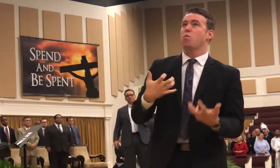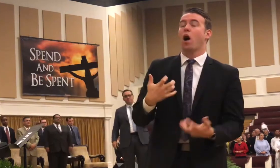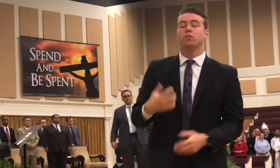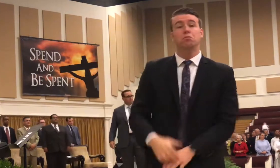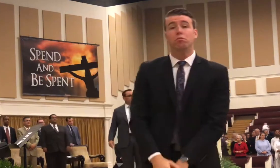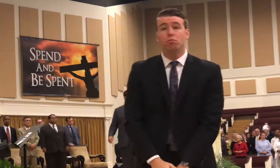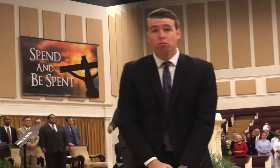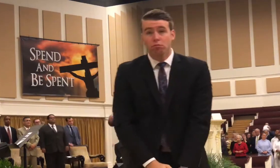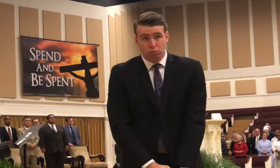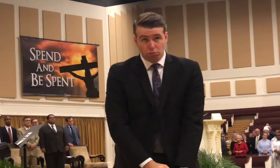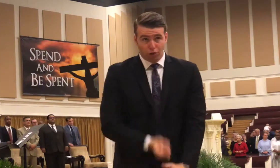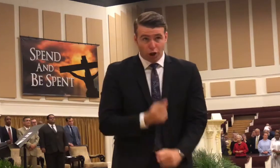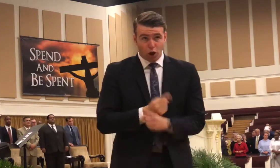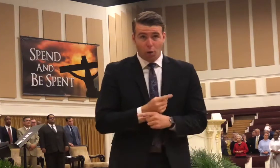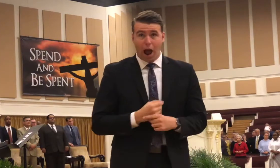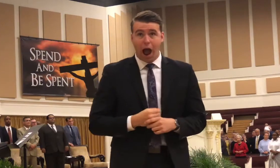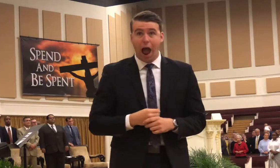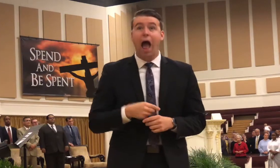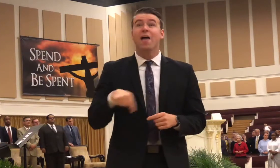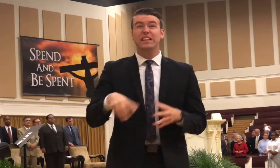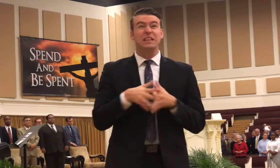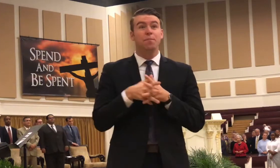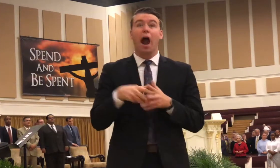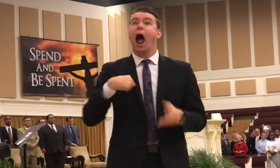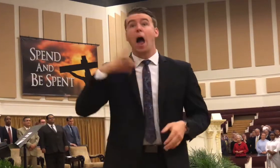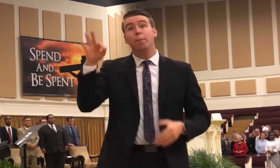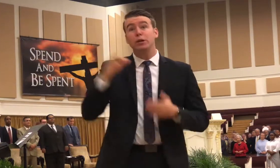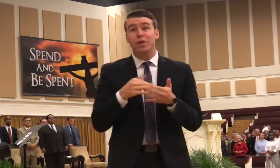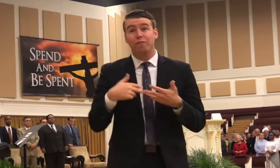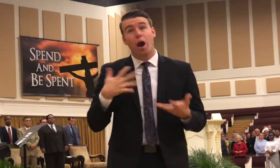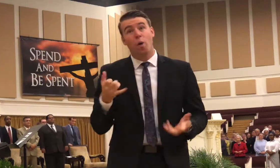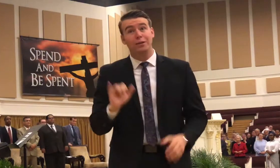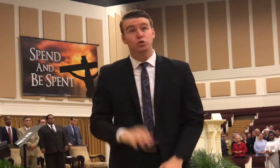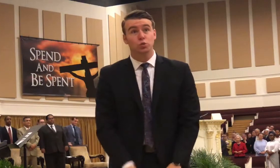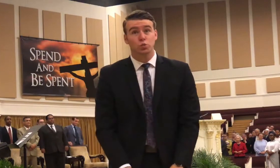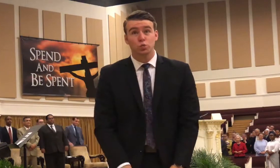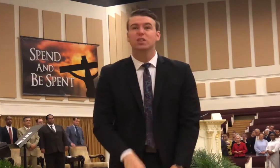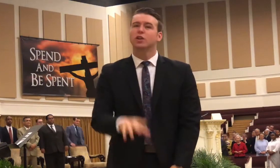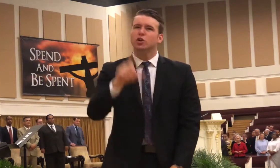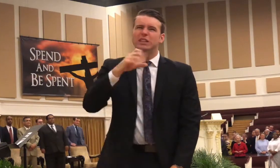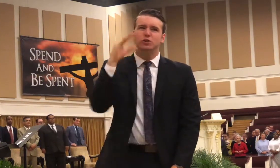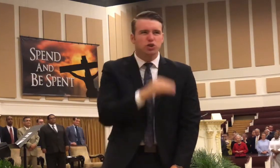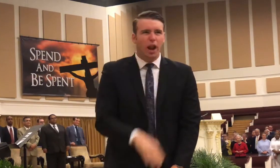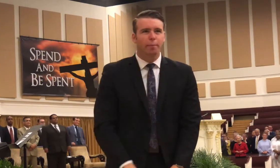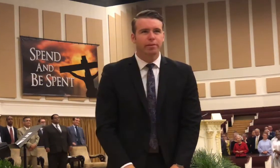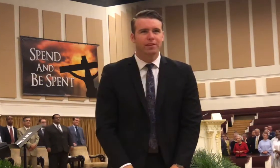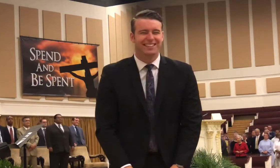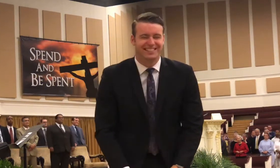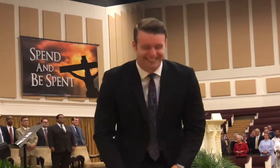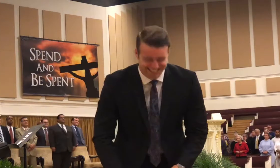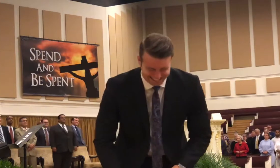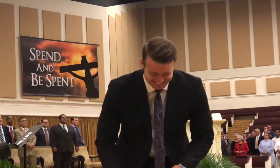right. This is America. I can preach what I want to, too. You need to shut up.